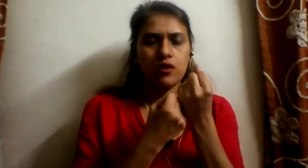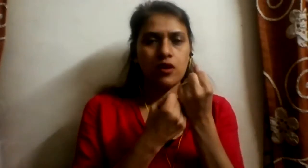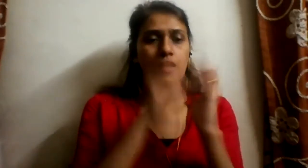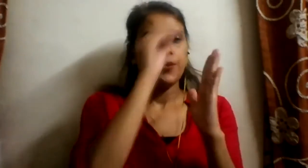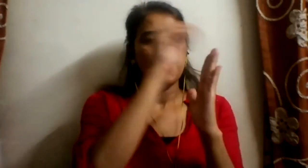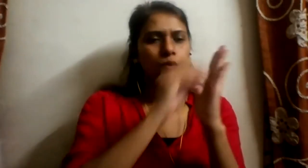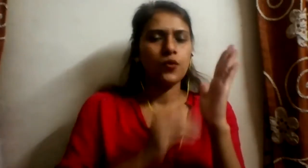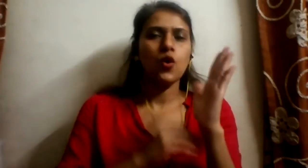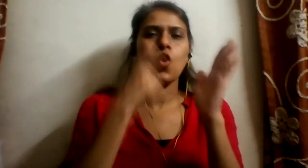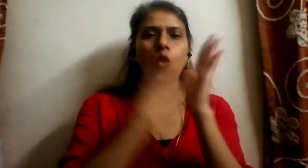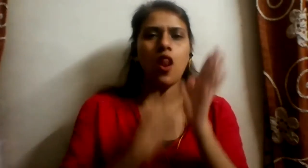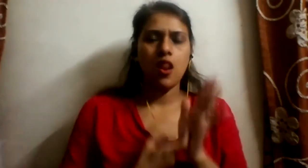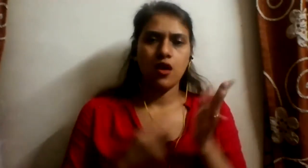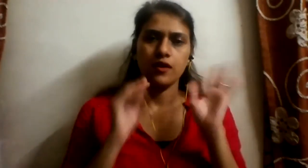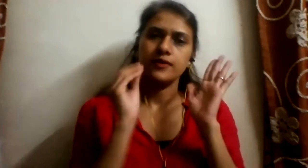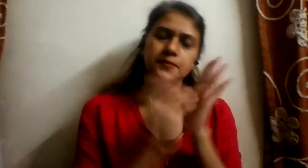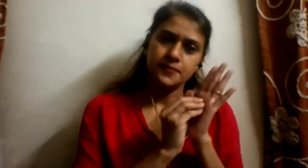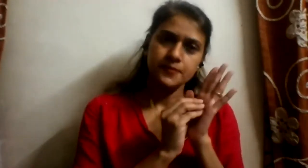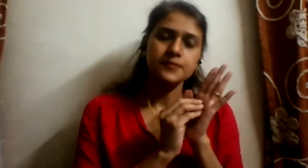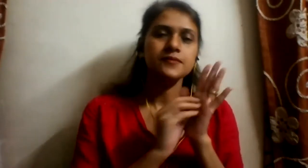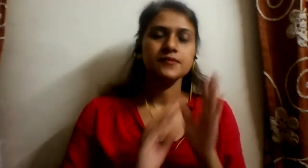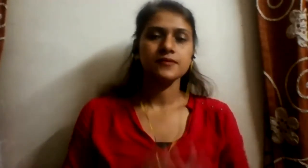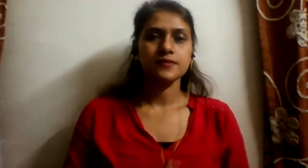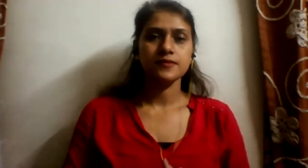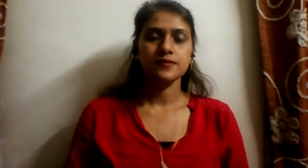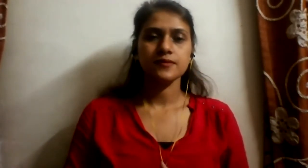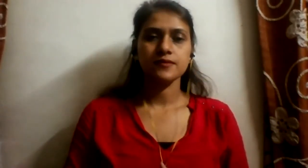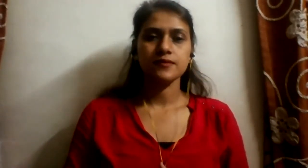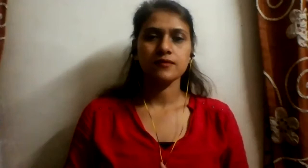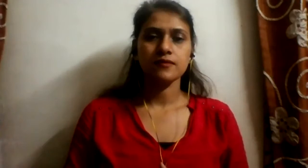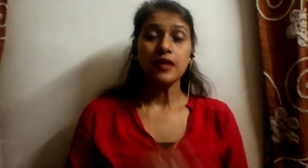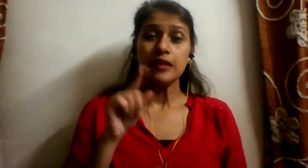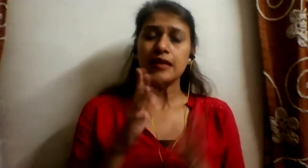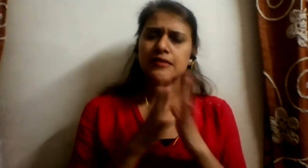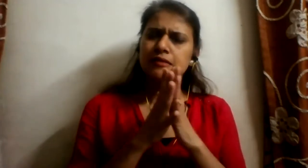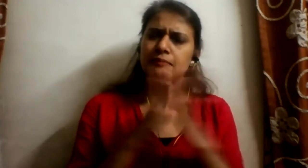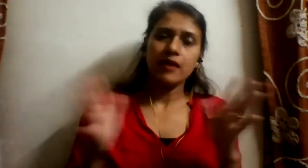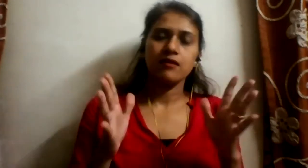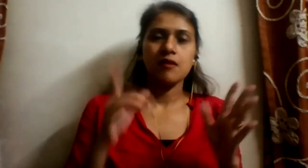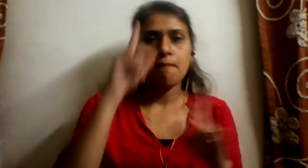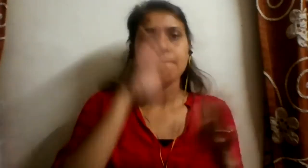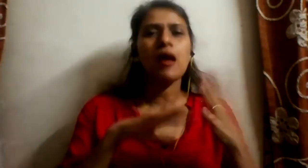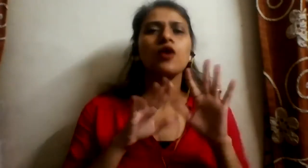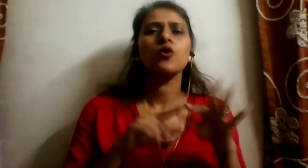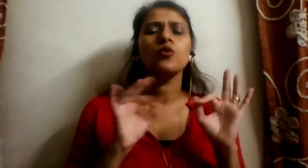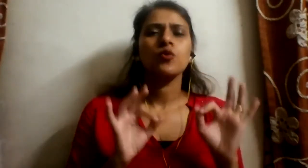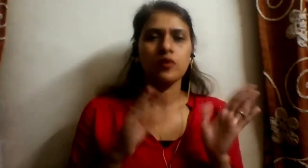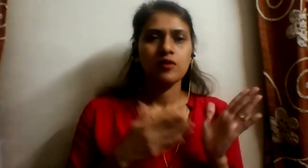measures. So there's a huge vacuum. We haven't really worked on these